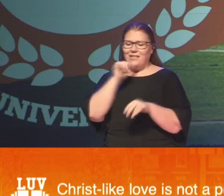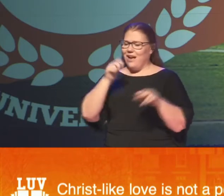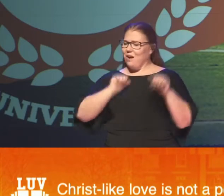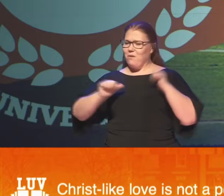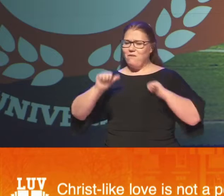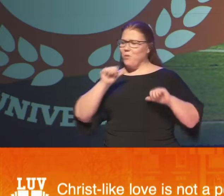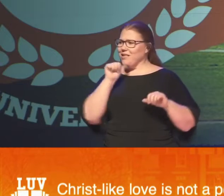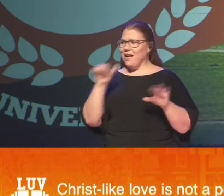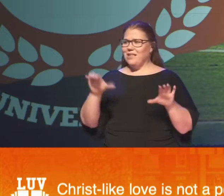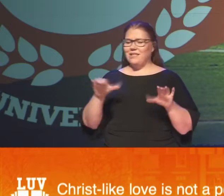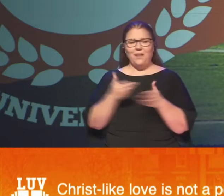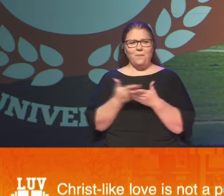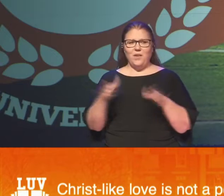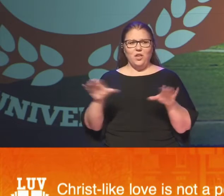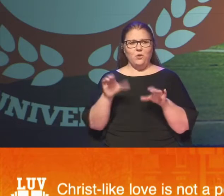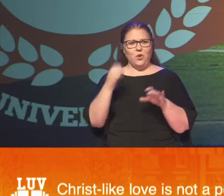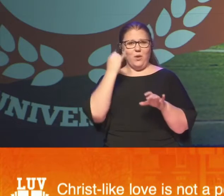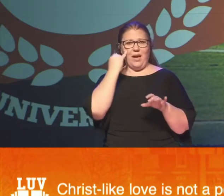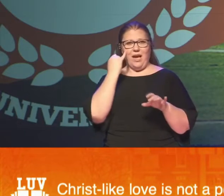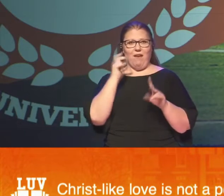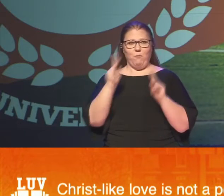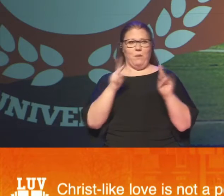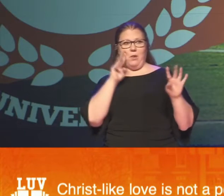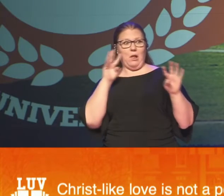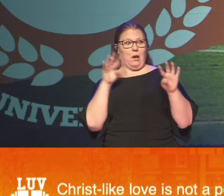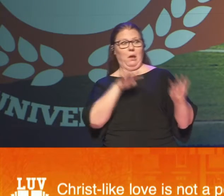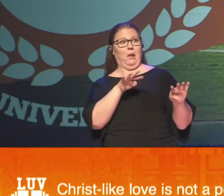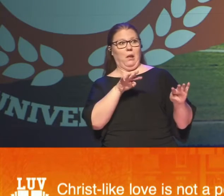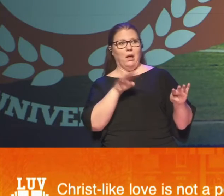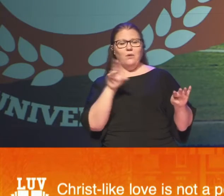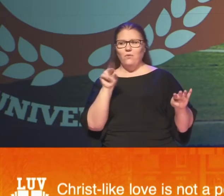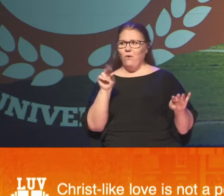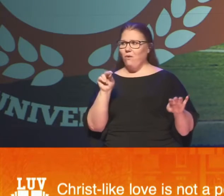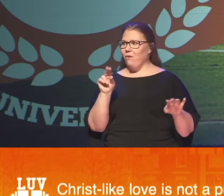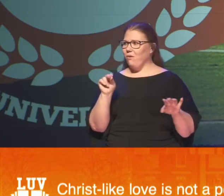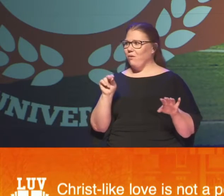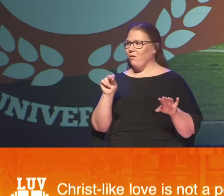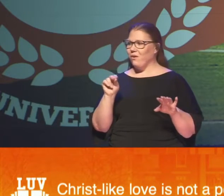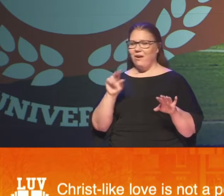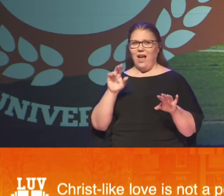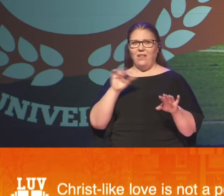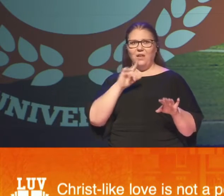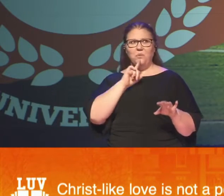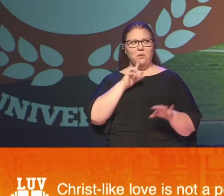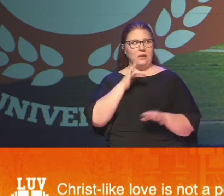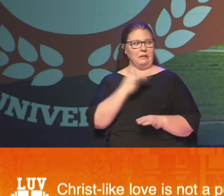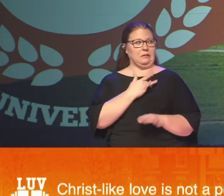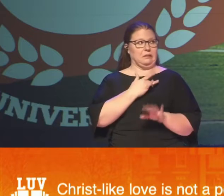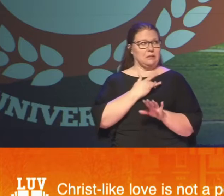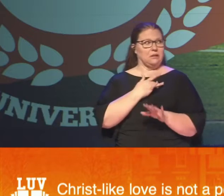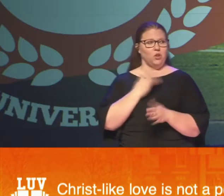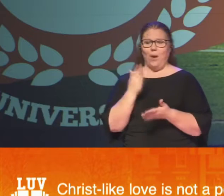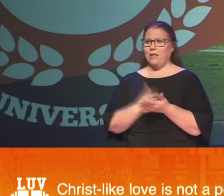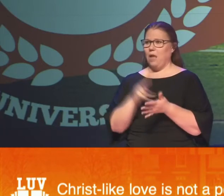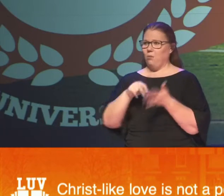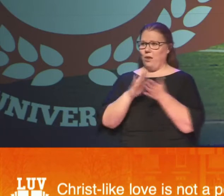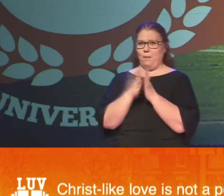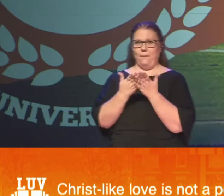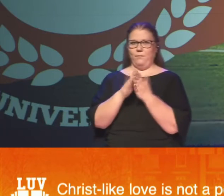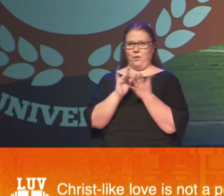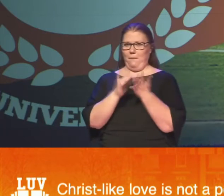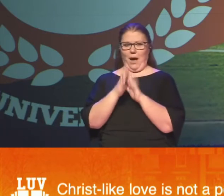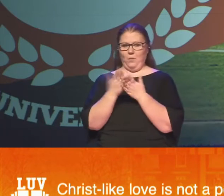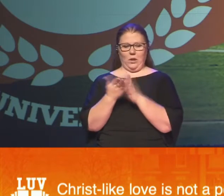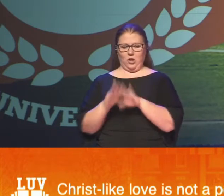that you do when you have an audience only. And I don't know about you, but that kind of hit a little home. So I stopped reading the Bible and just put it away right